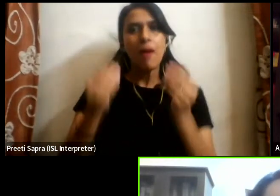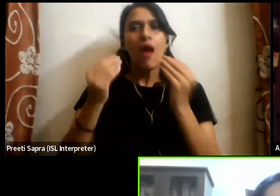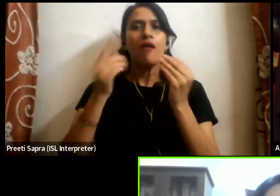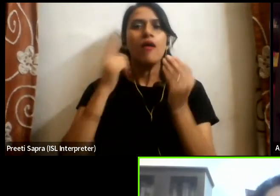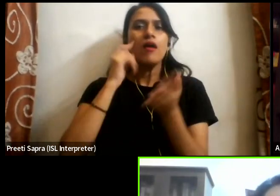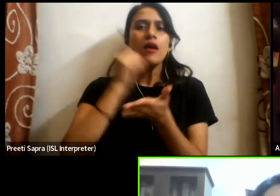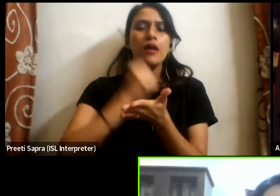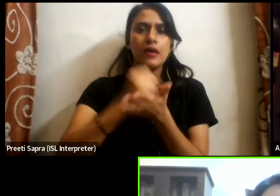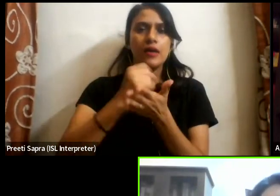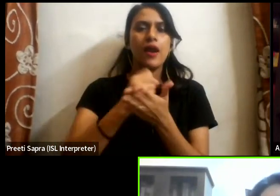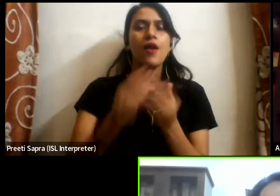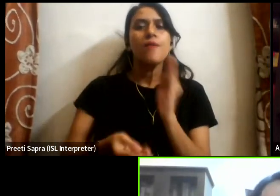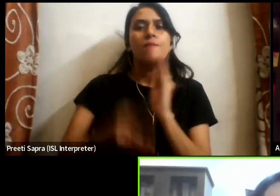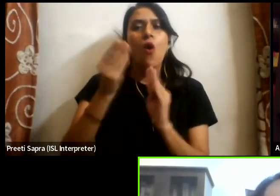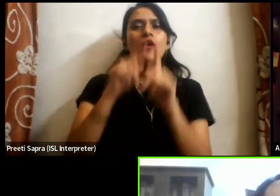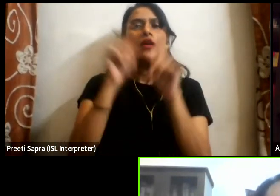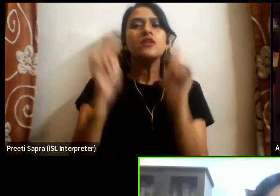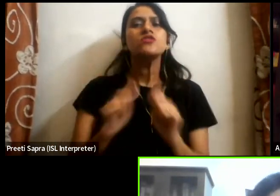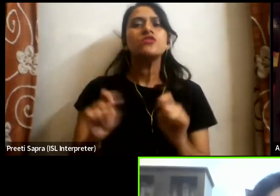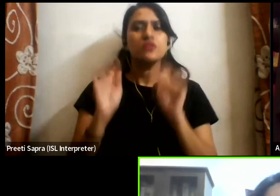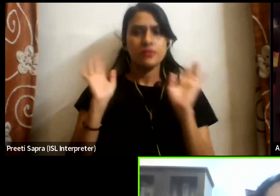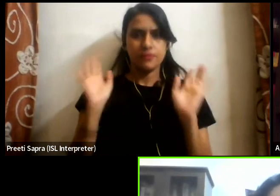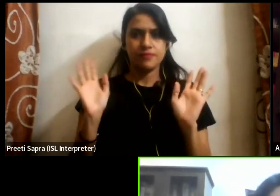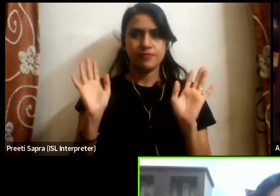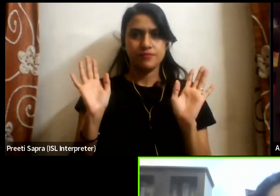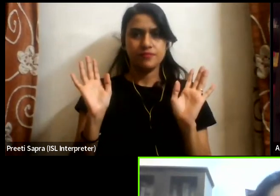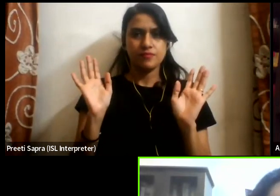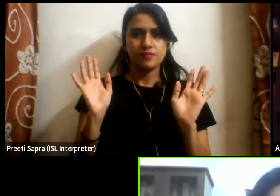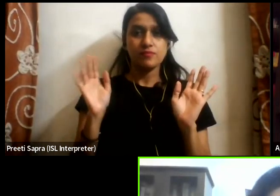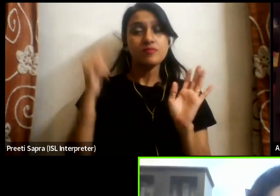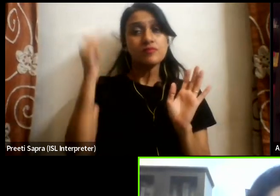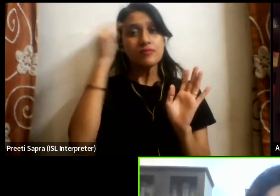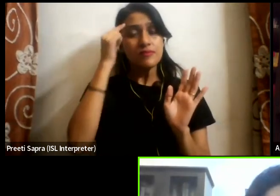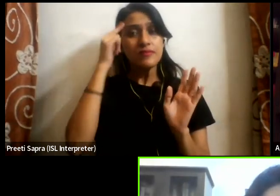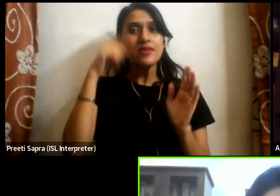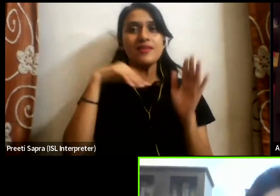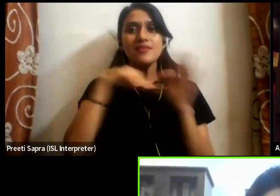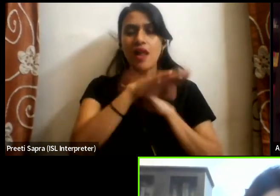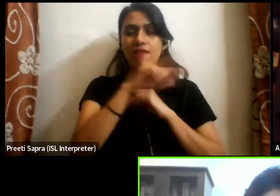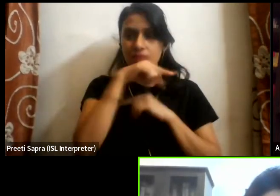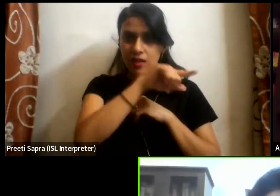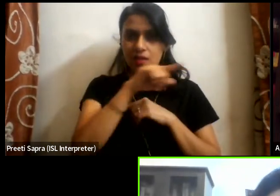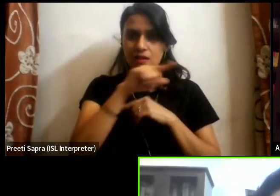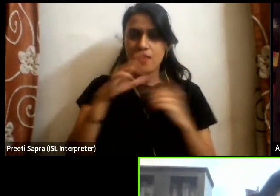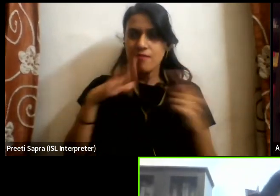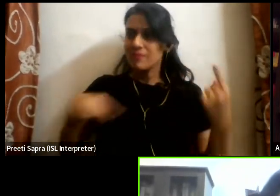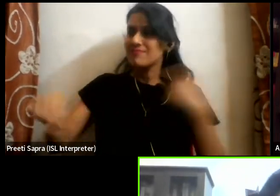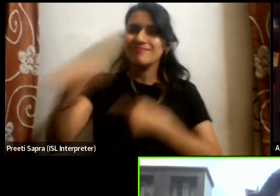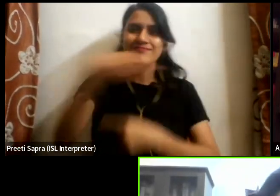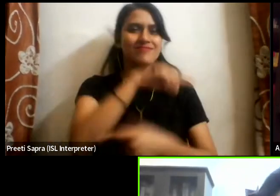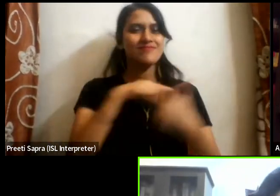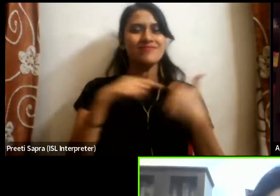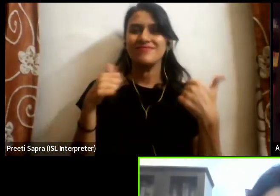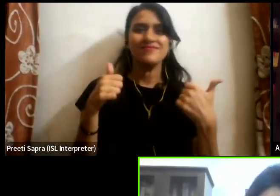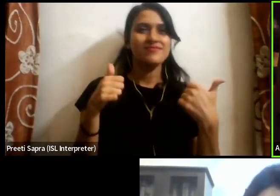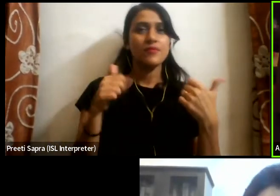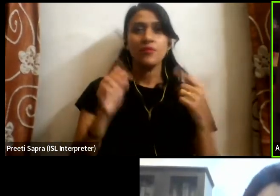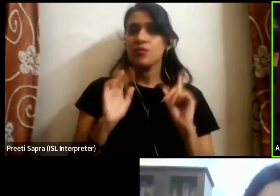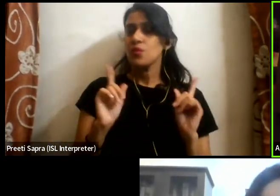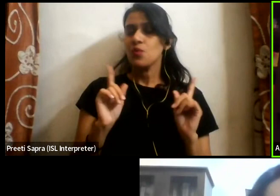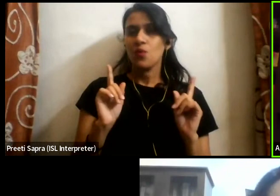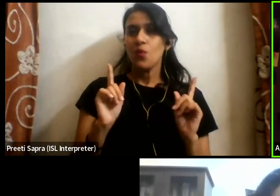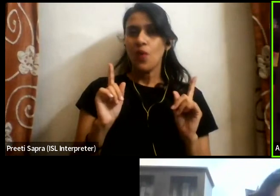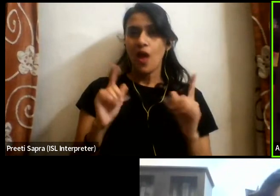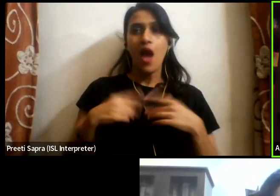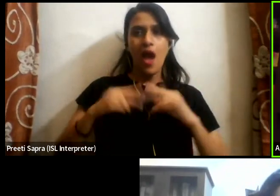to shield themselves with this aura that they have built around themselves, right? And in fact,